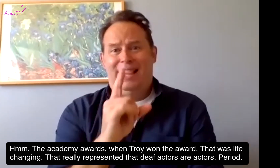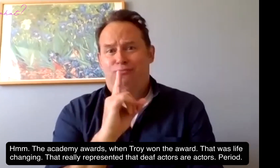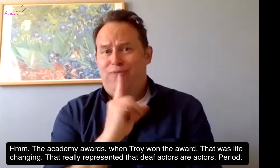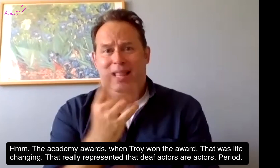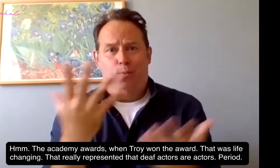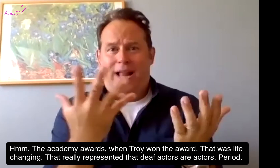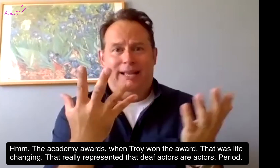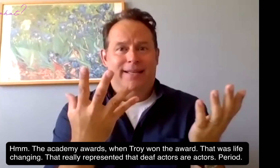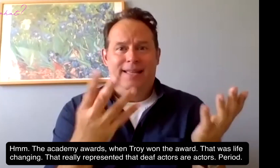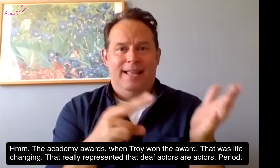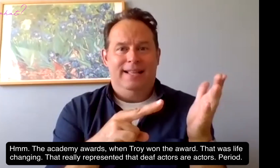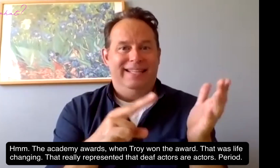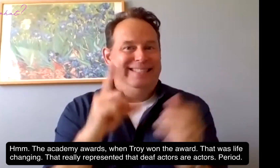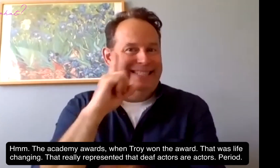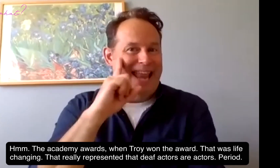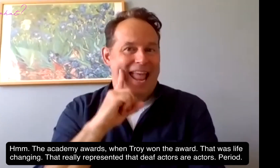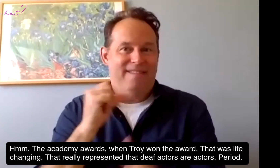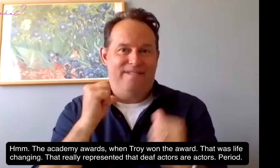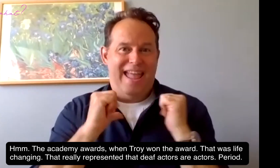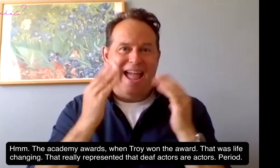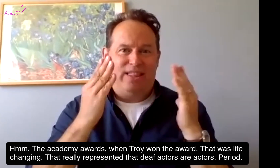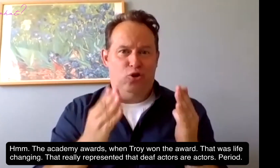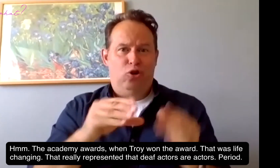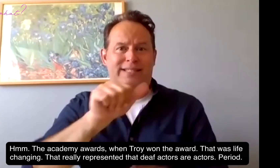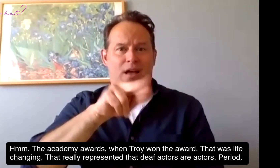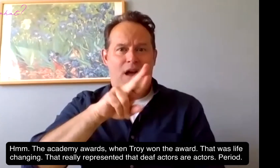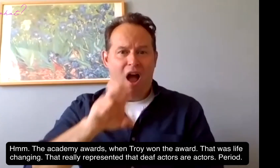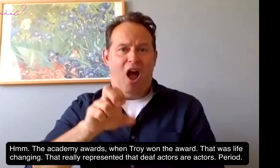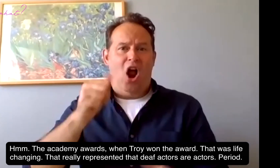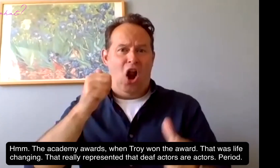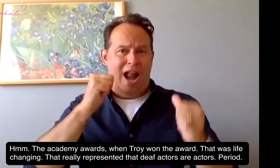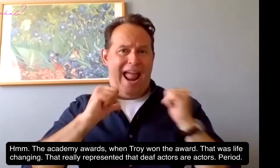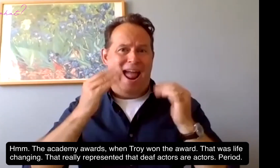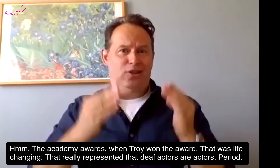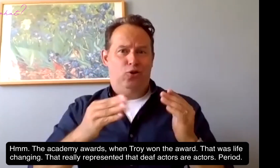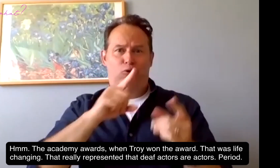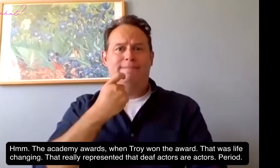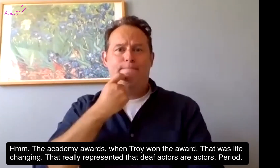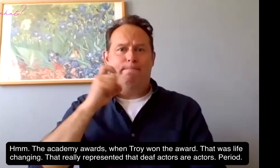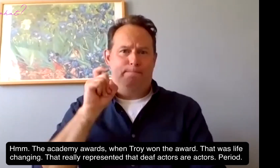That really represented that Deaf actors are actors. Period.